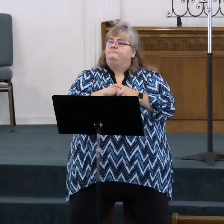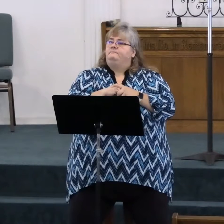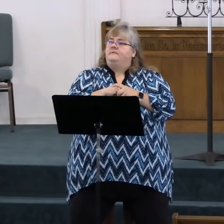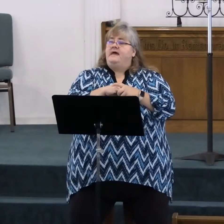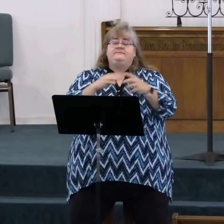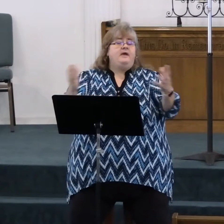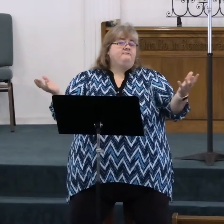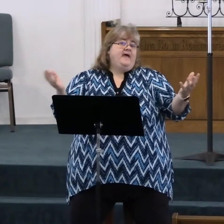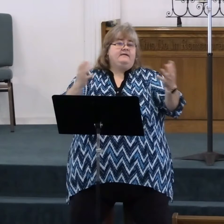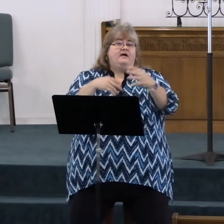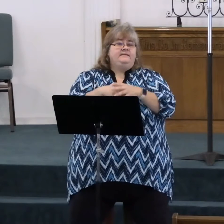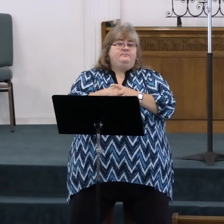As a matter of fact, God